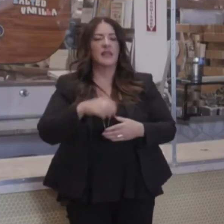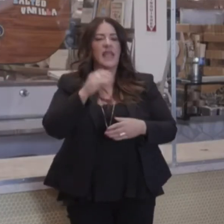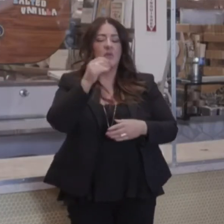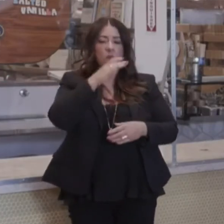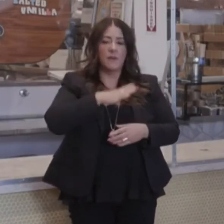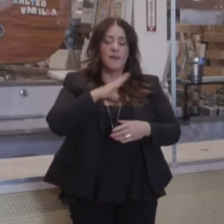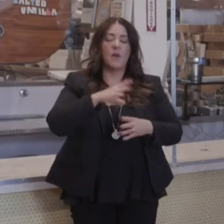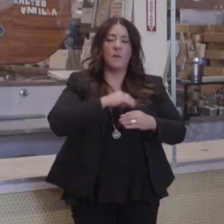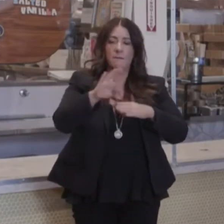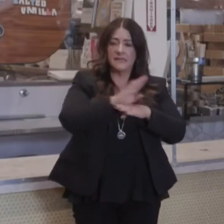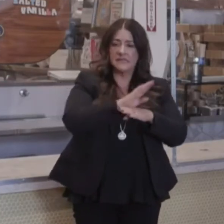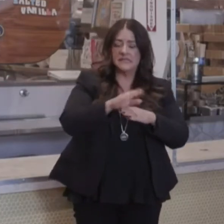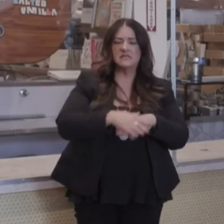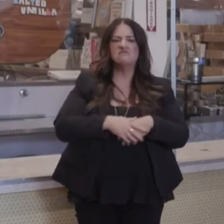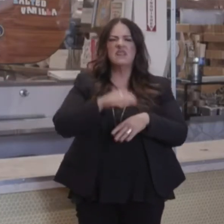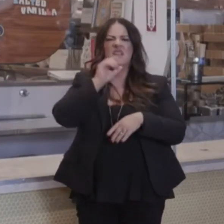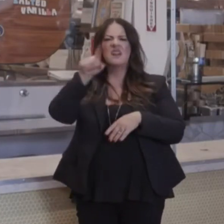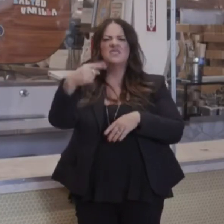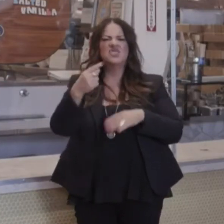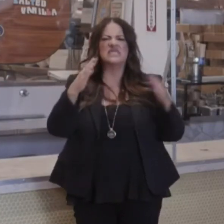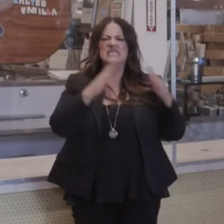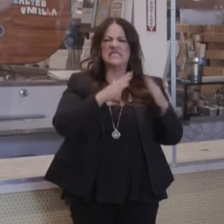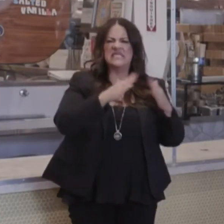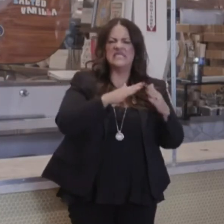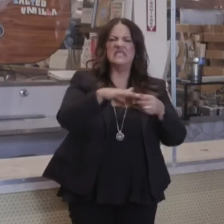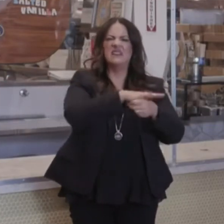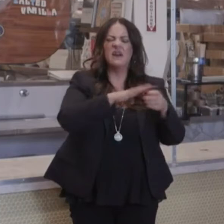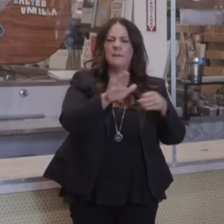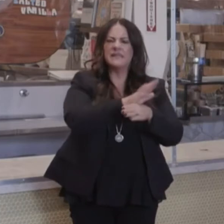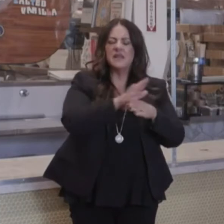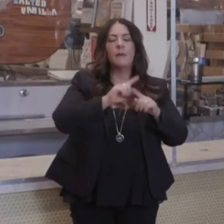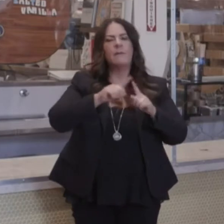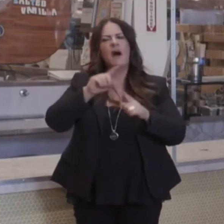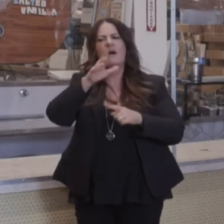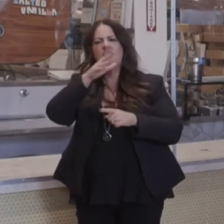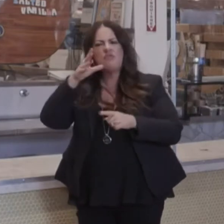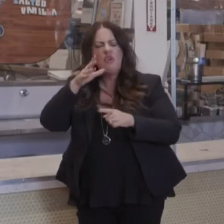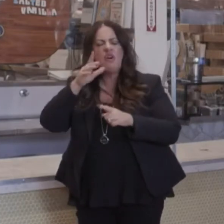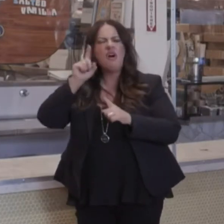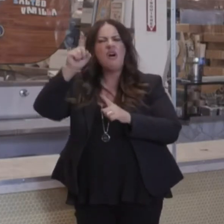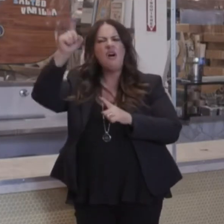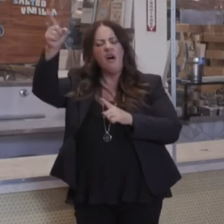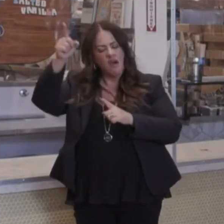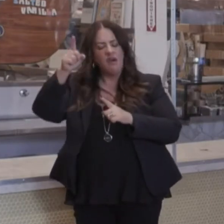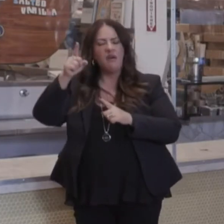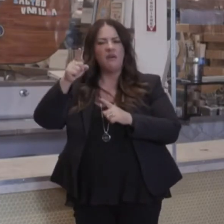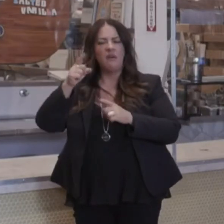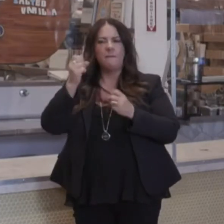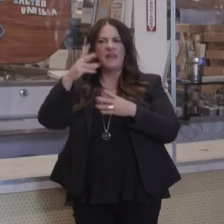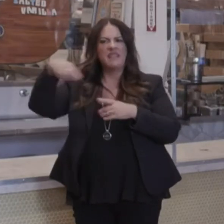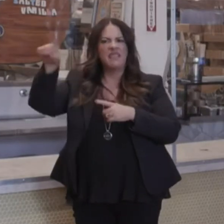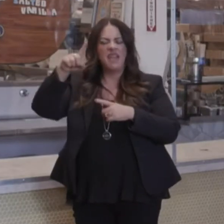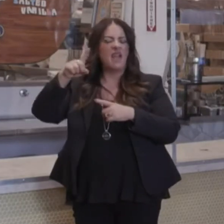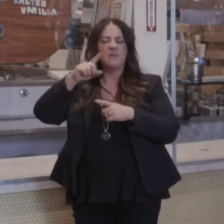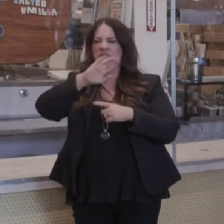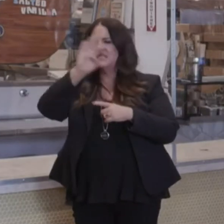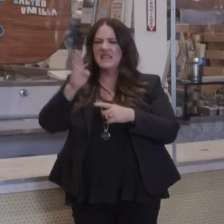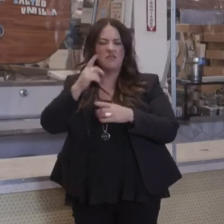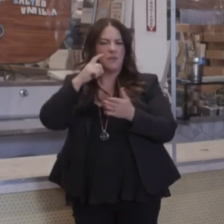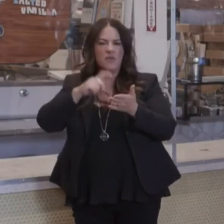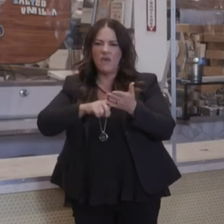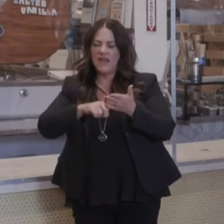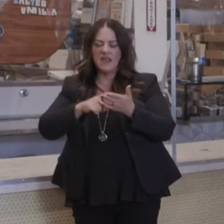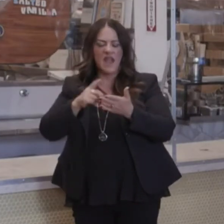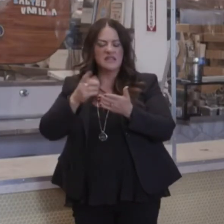more broadly, rural, not just urban, areas of part of the state that have traditionally been underserved and identified as such. And